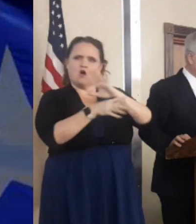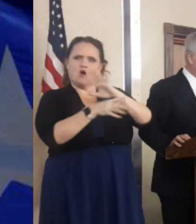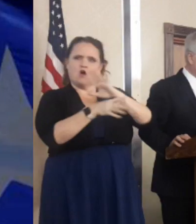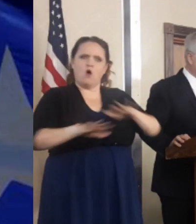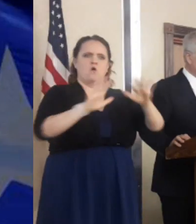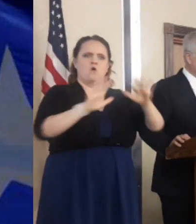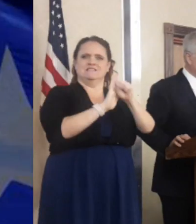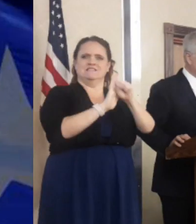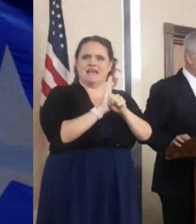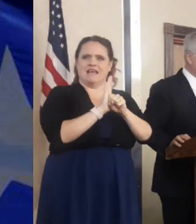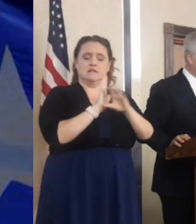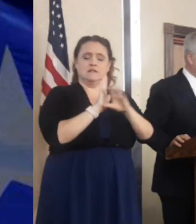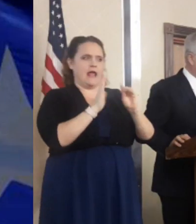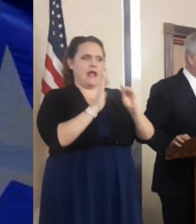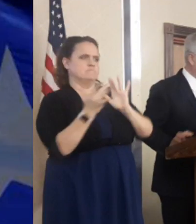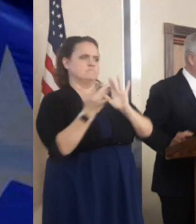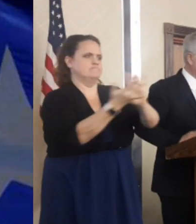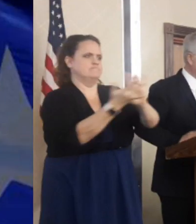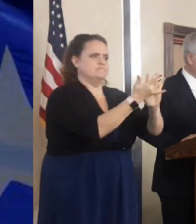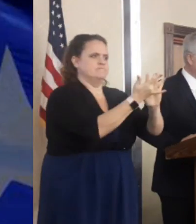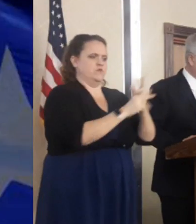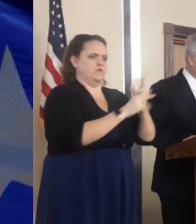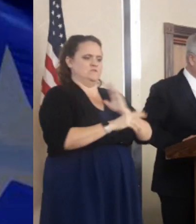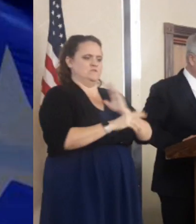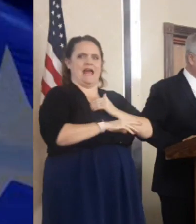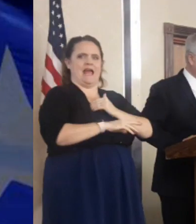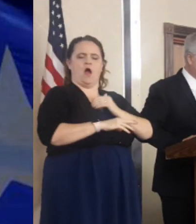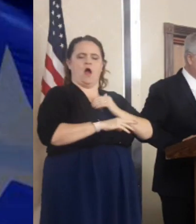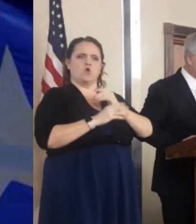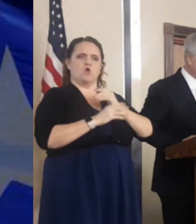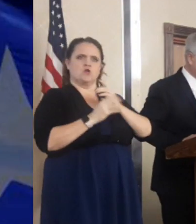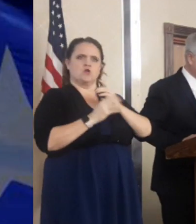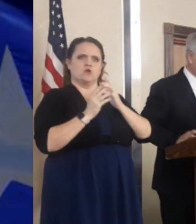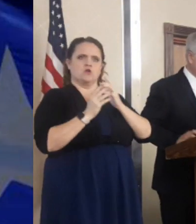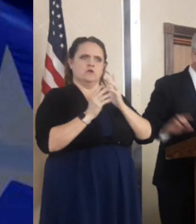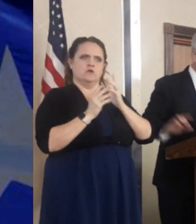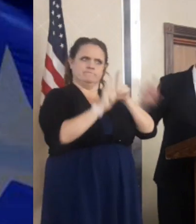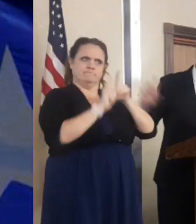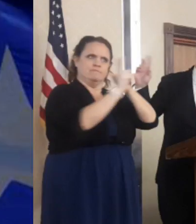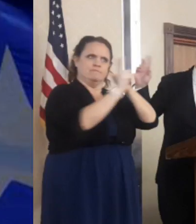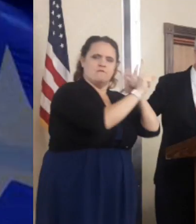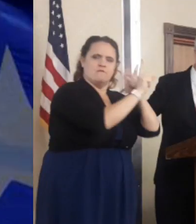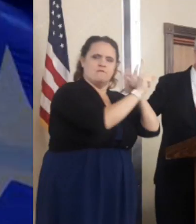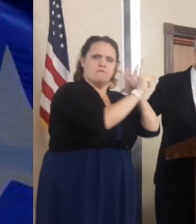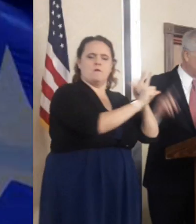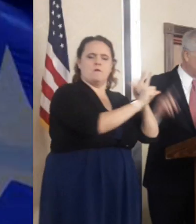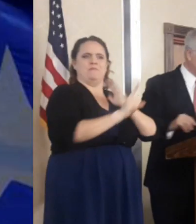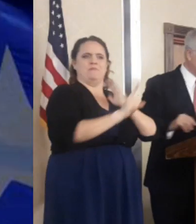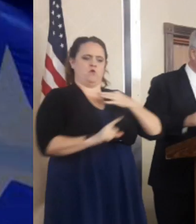them utilizing our platform, our candidates, and activists. The membership of each